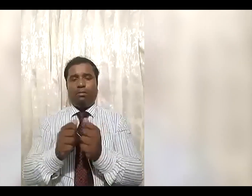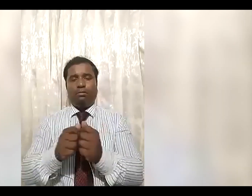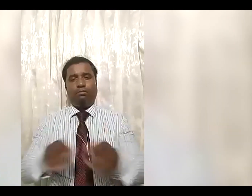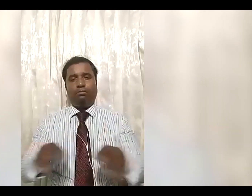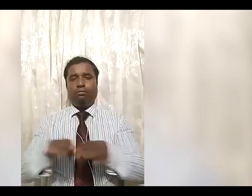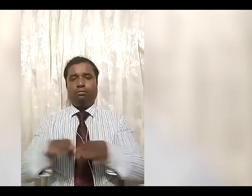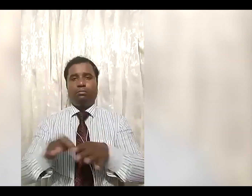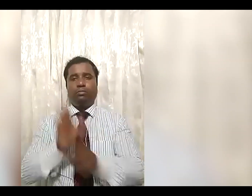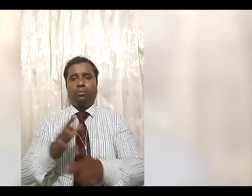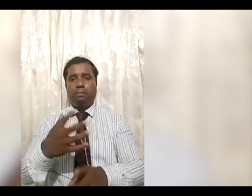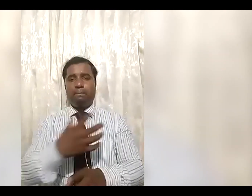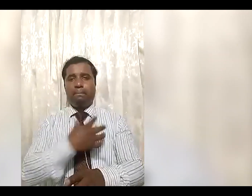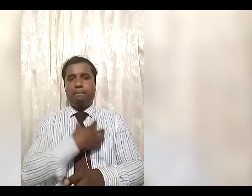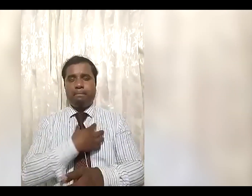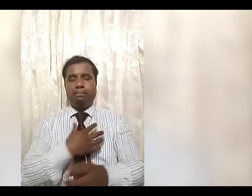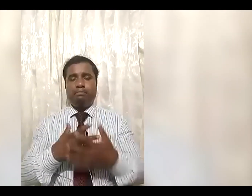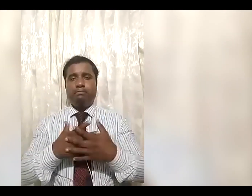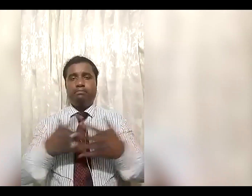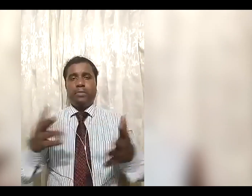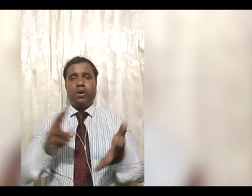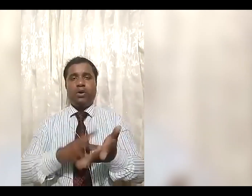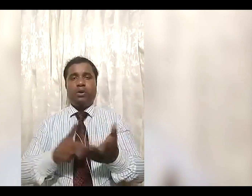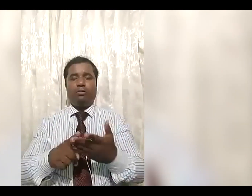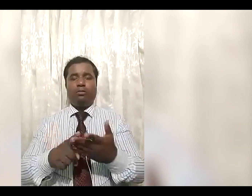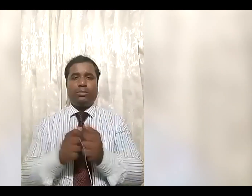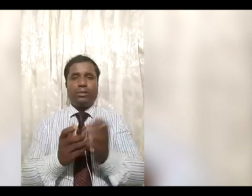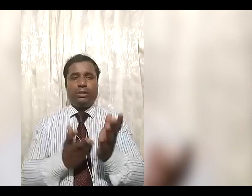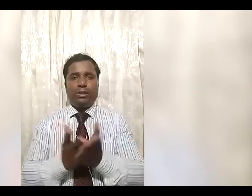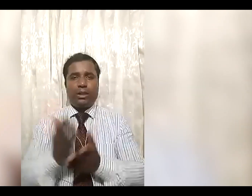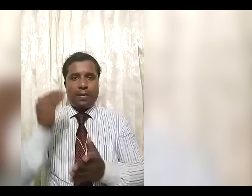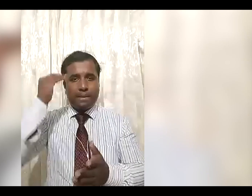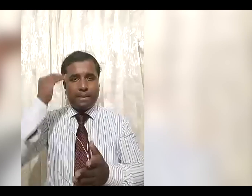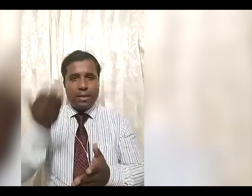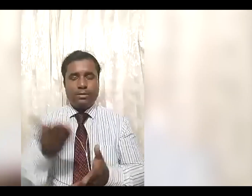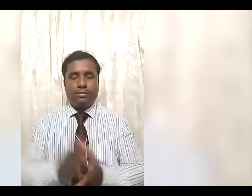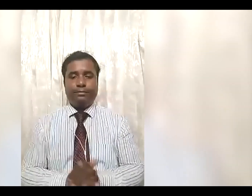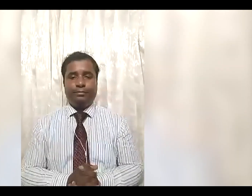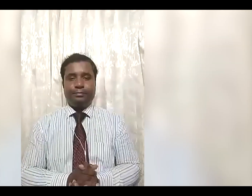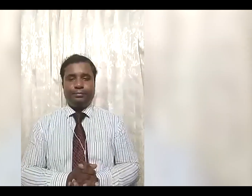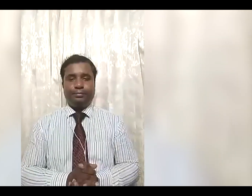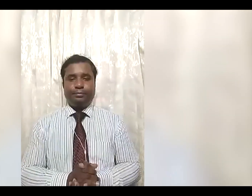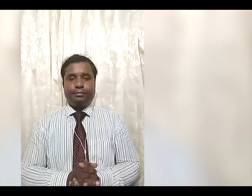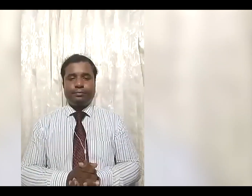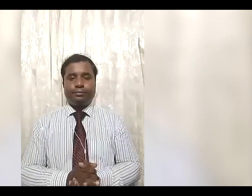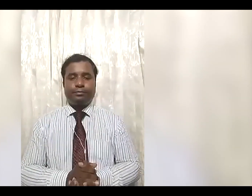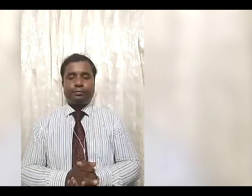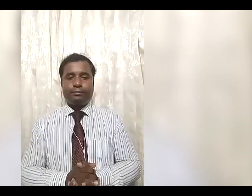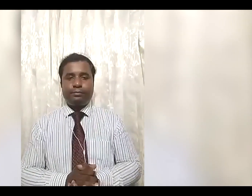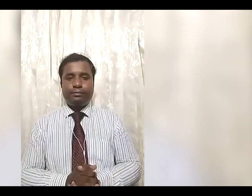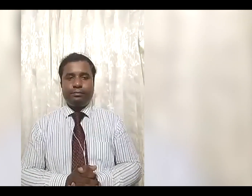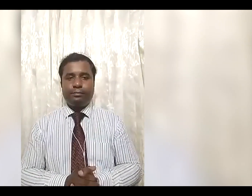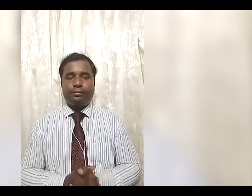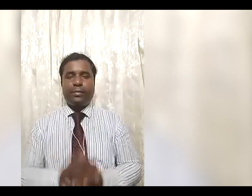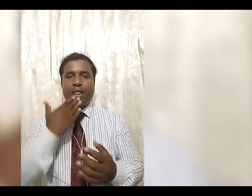on special needs of children in particular. So I think this is an agenda that we can certainly promote. And thank you for the invitation. I look